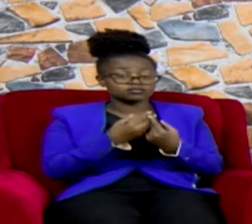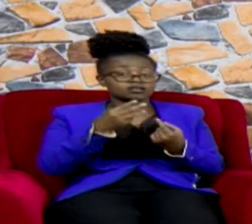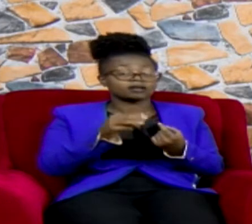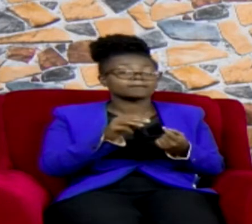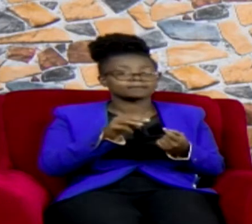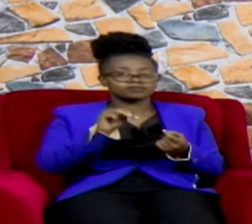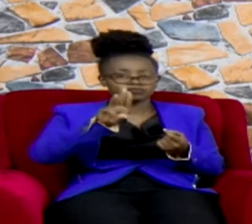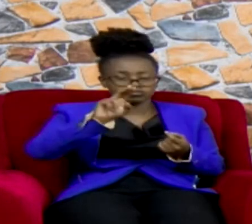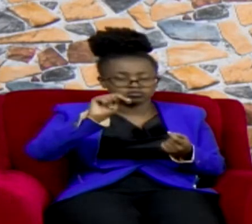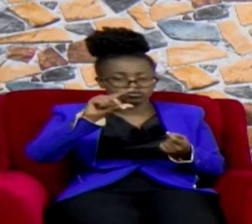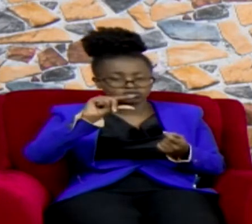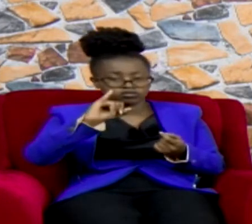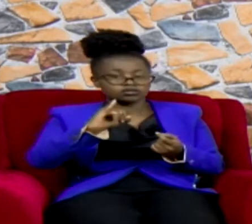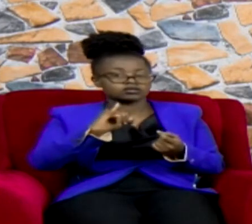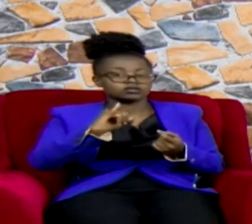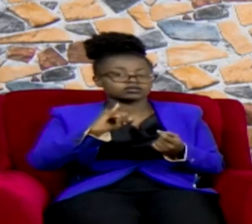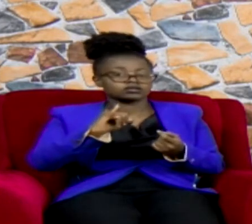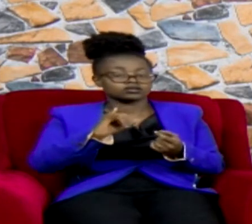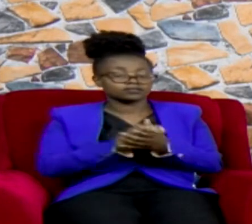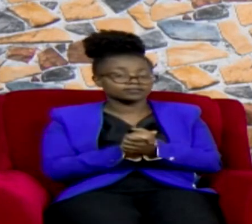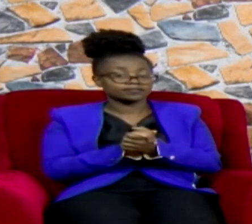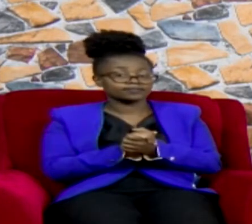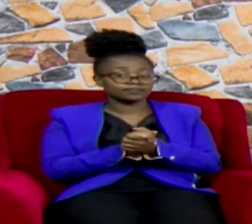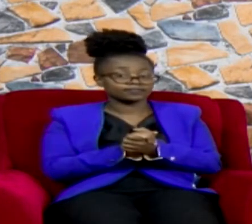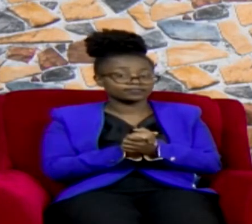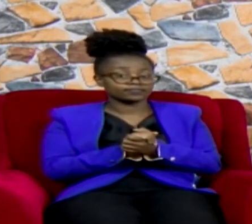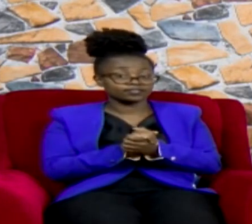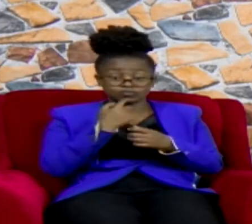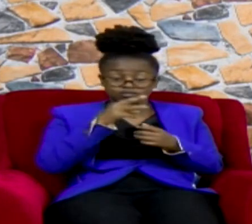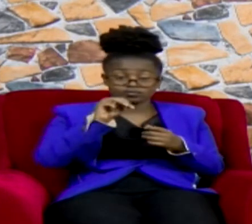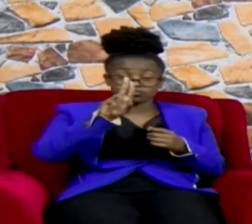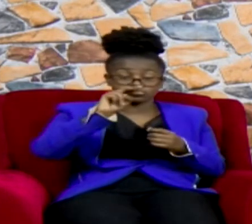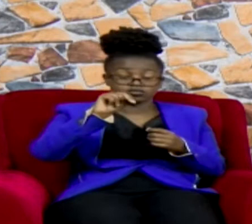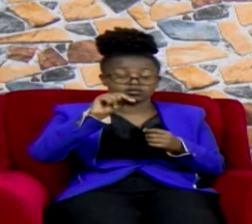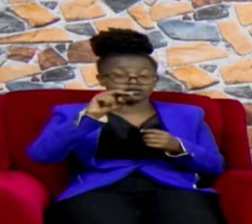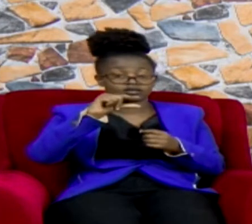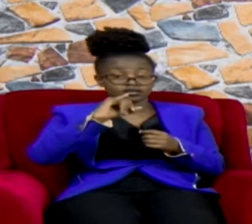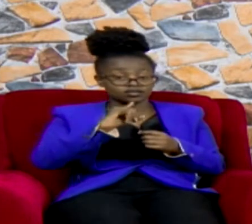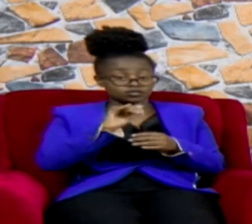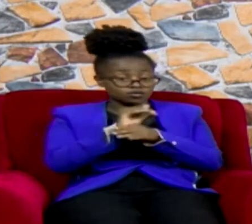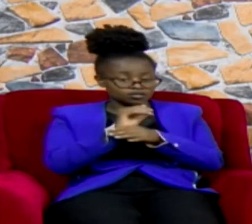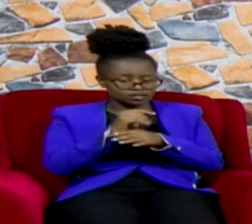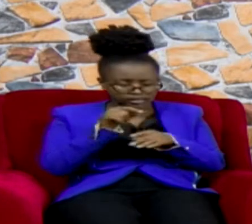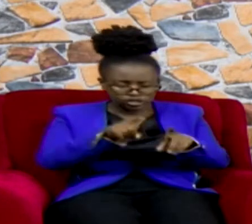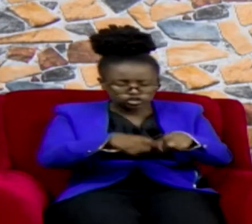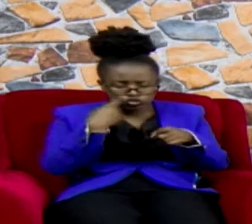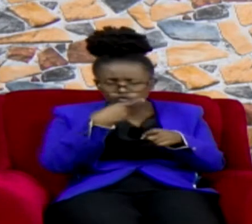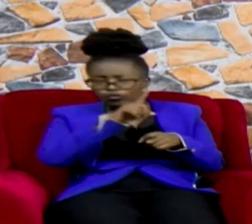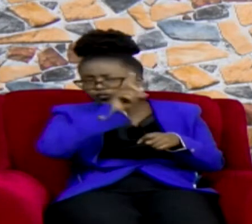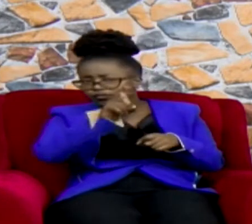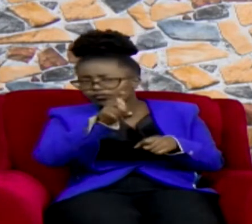shoe. Okay. Yes. They say Moggy's shoe. Okay. So you ask whose shoe this is? Yeah.